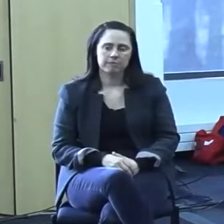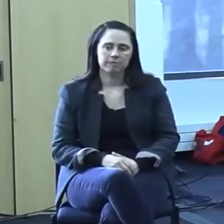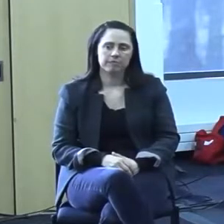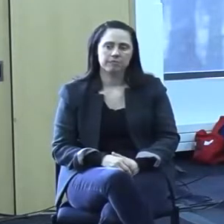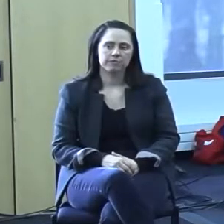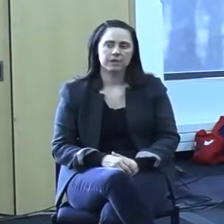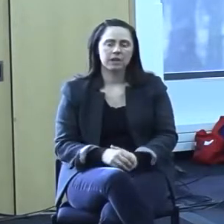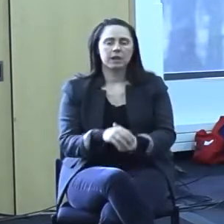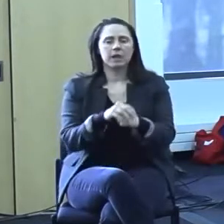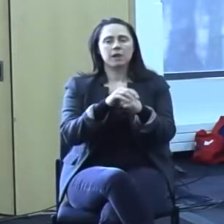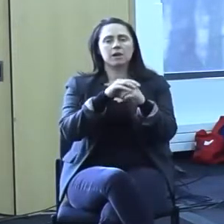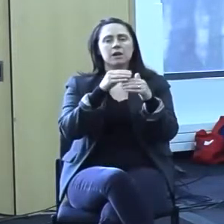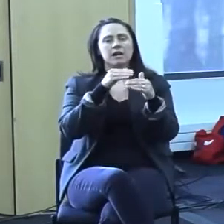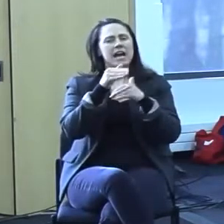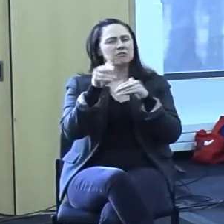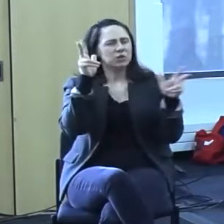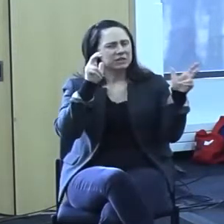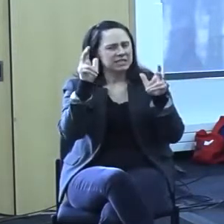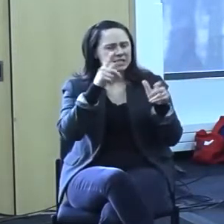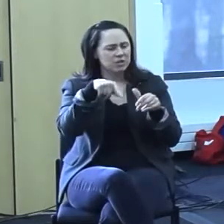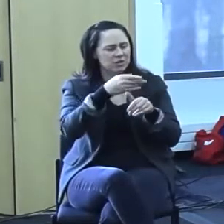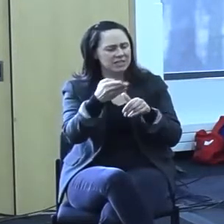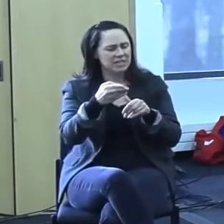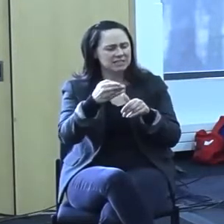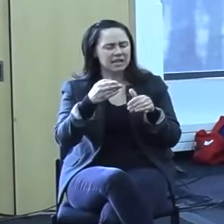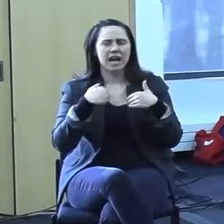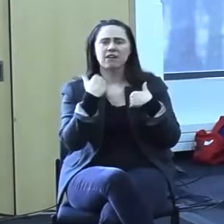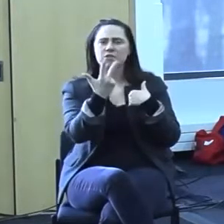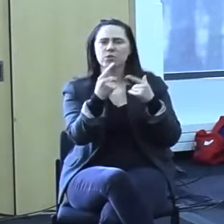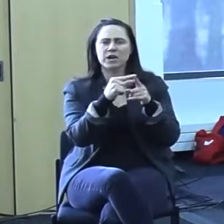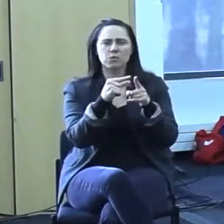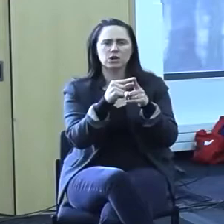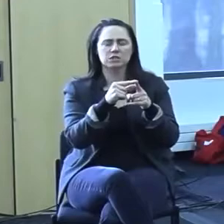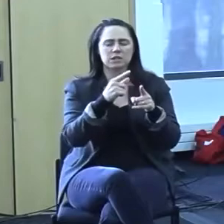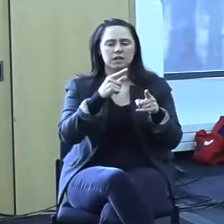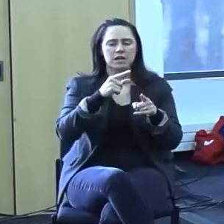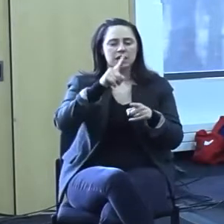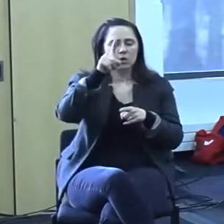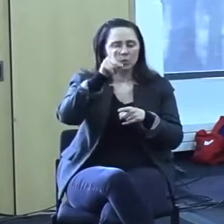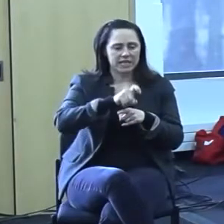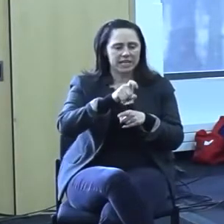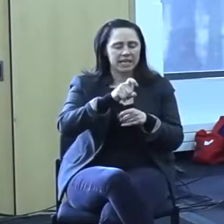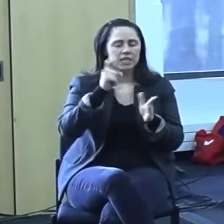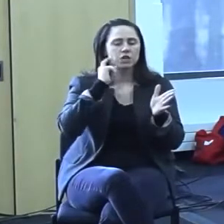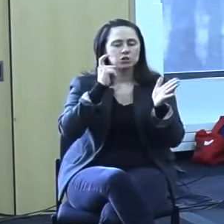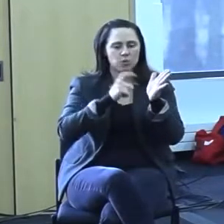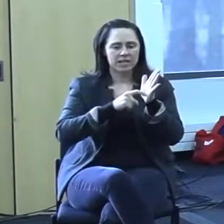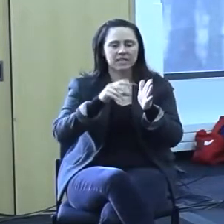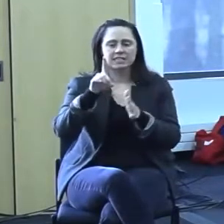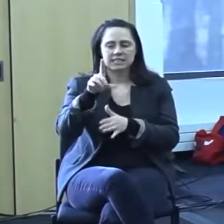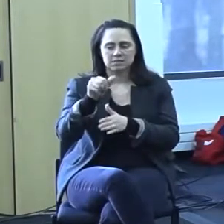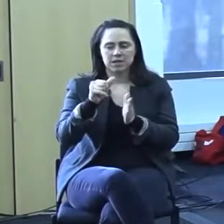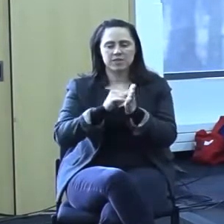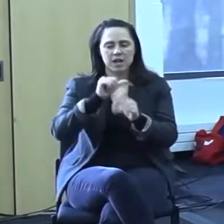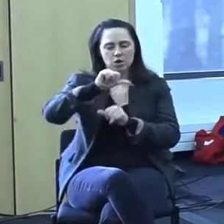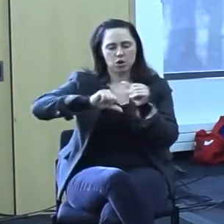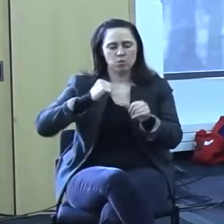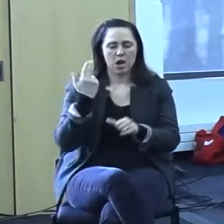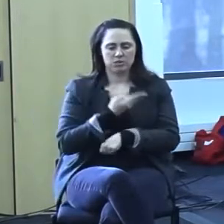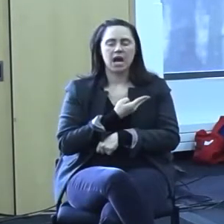And just after listening to these things, I just have like 3 words. We need to recognize the disabilities that are around